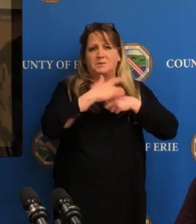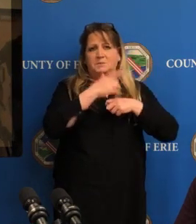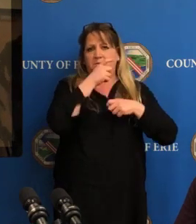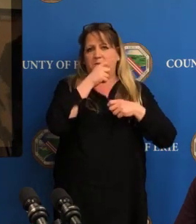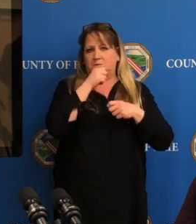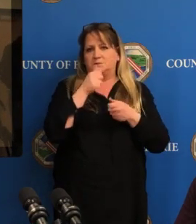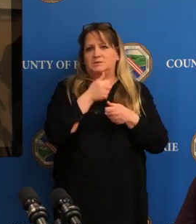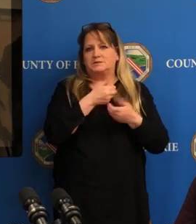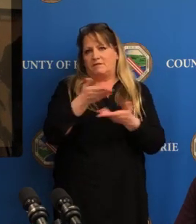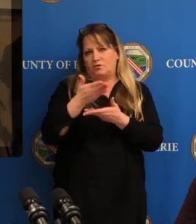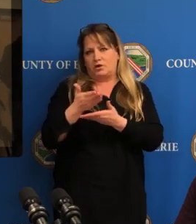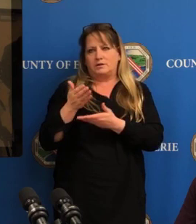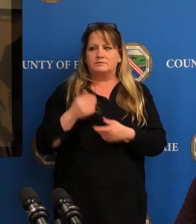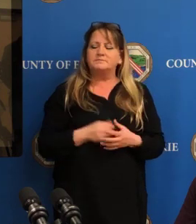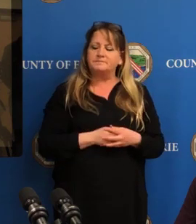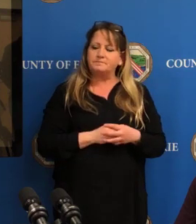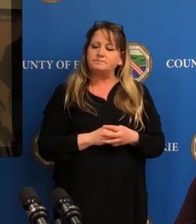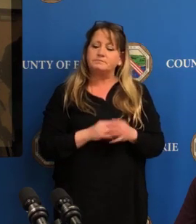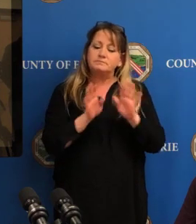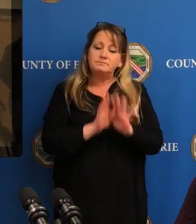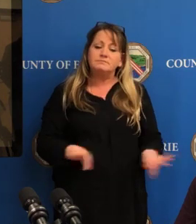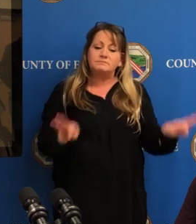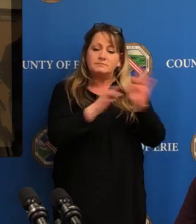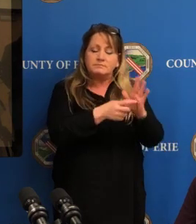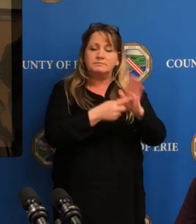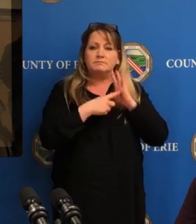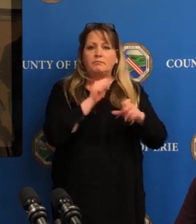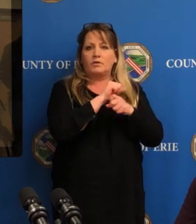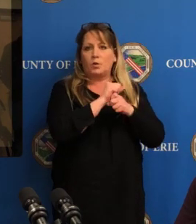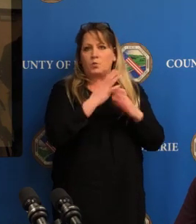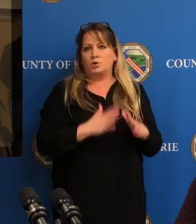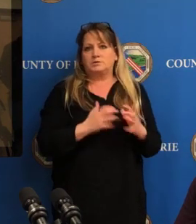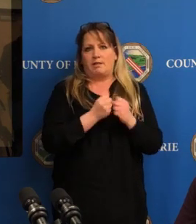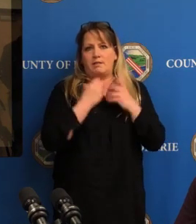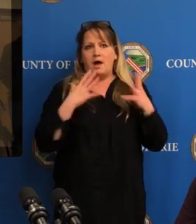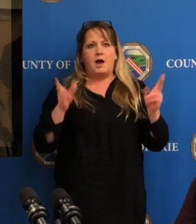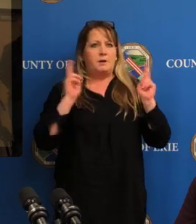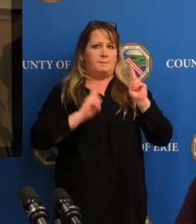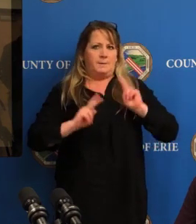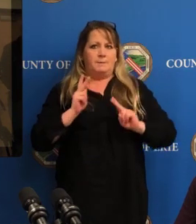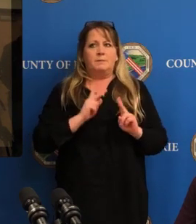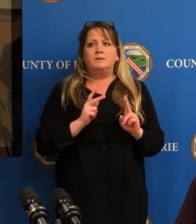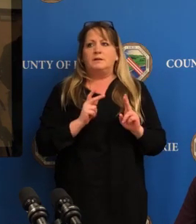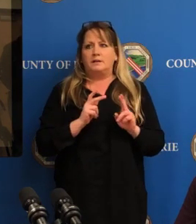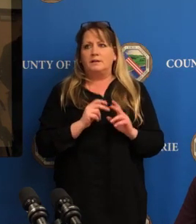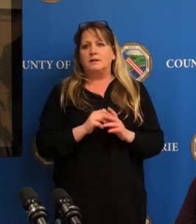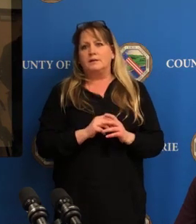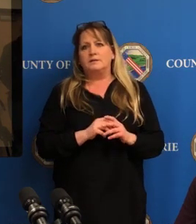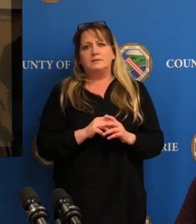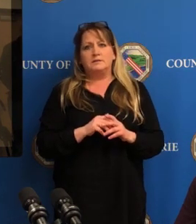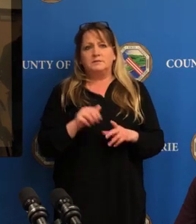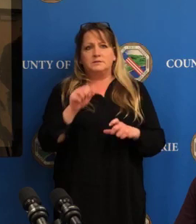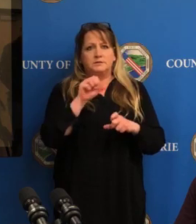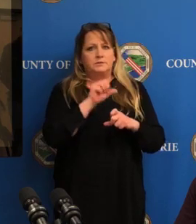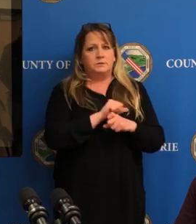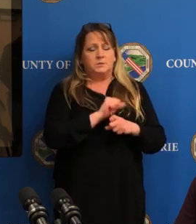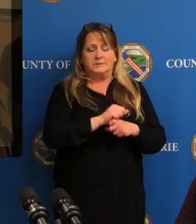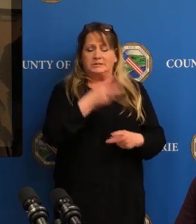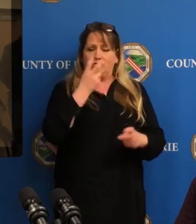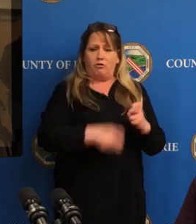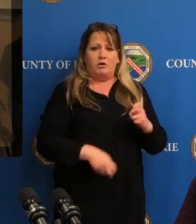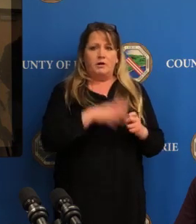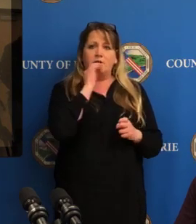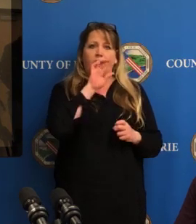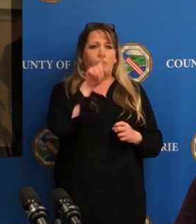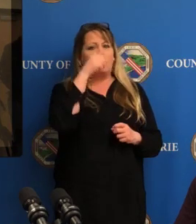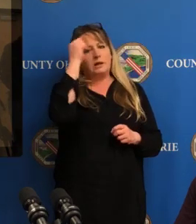Essential workers, there's a lot of folks out there who are working exceptionally hard, not just